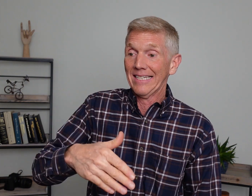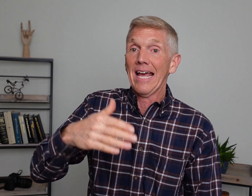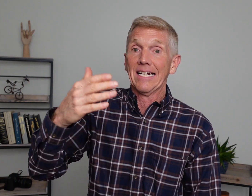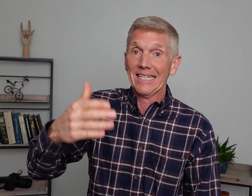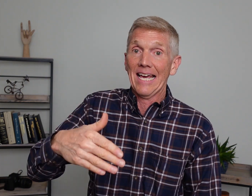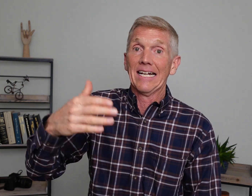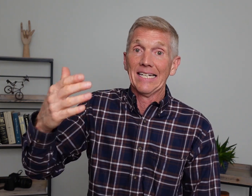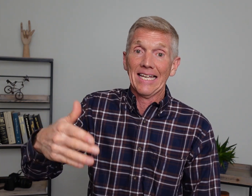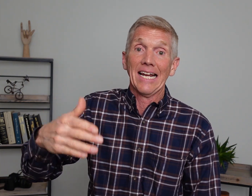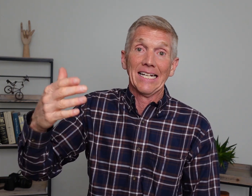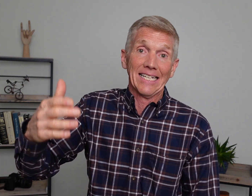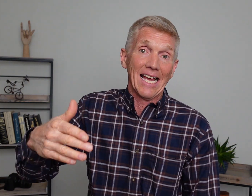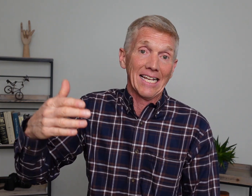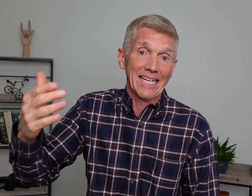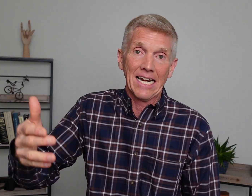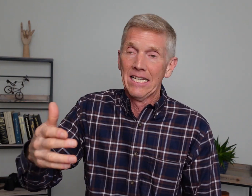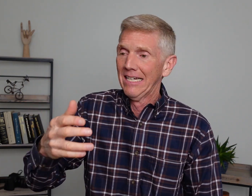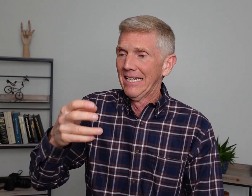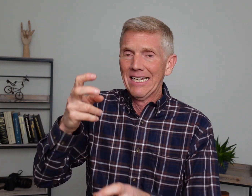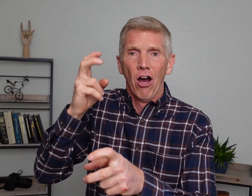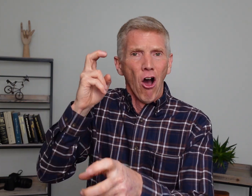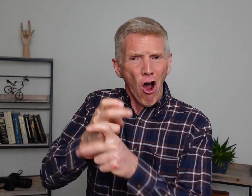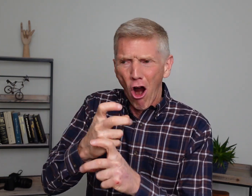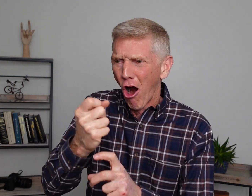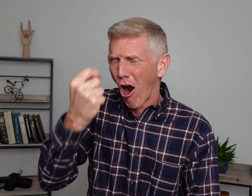again and again and again and again and again.